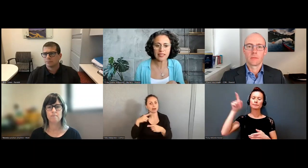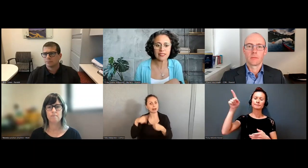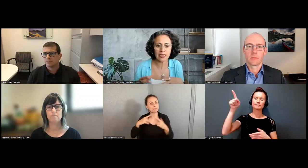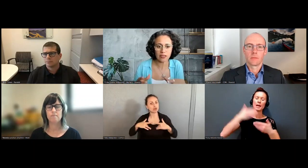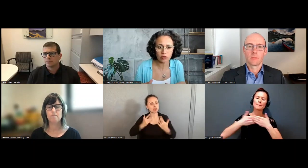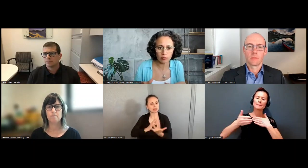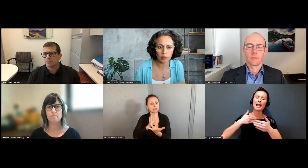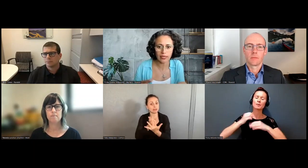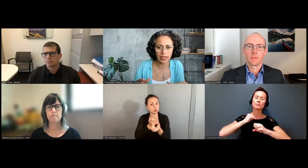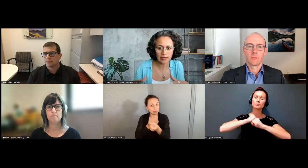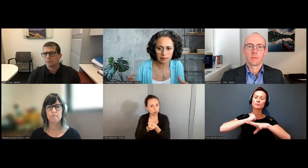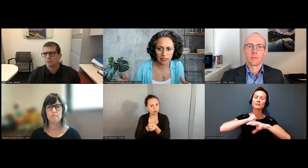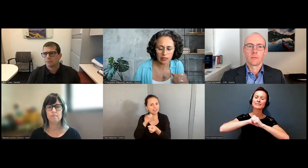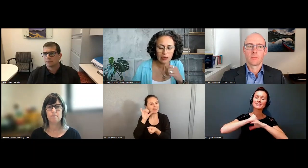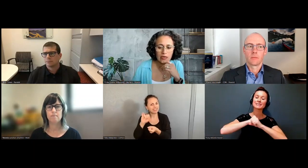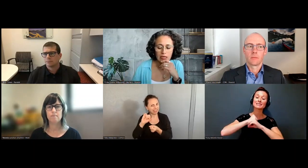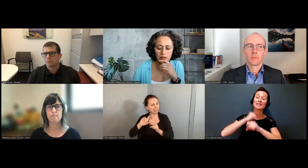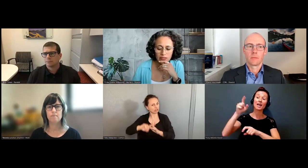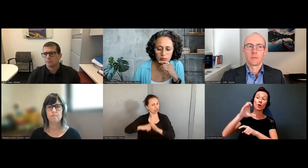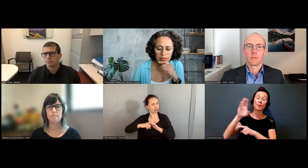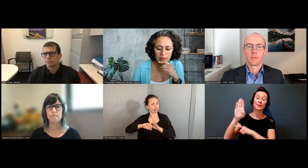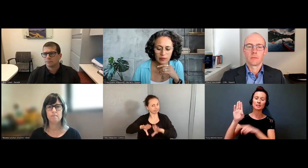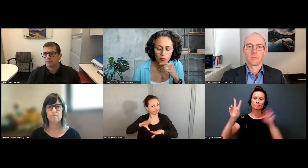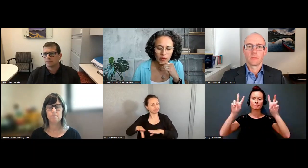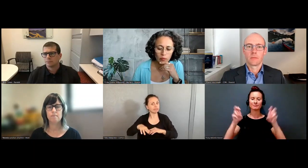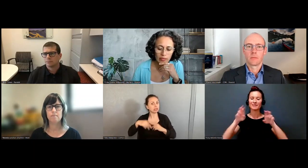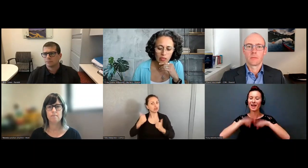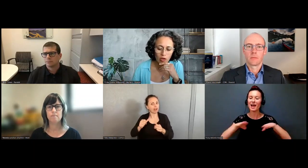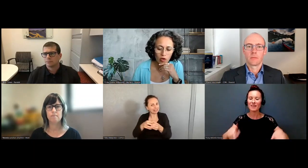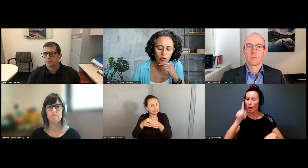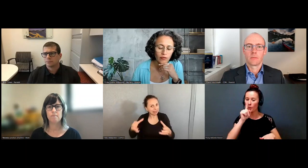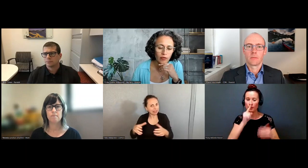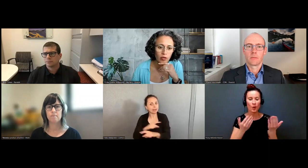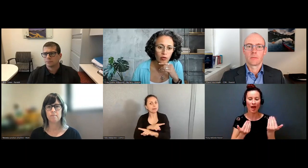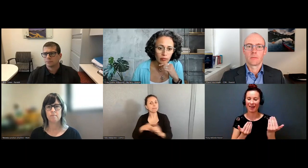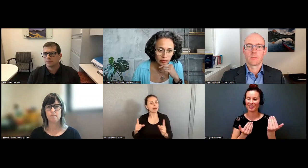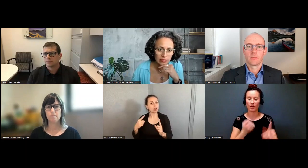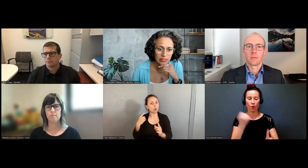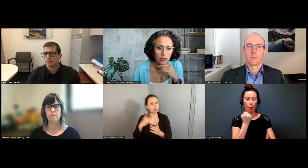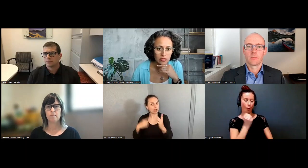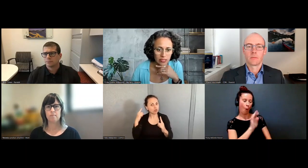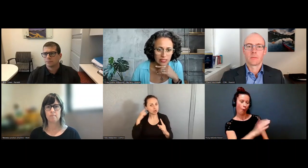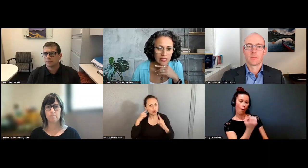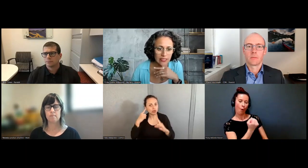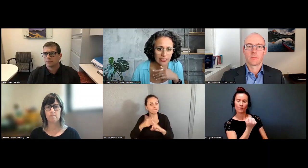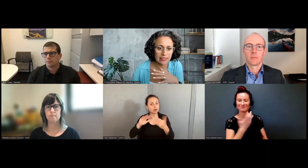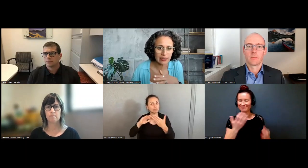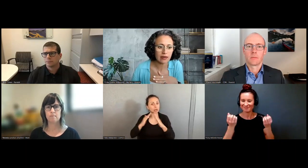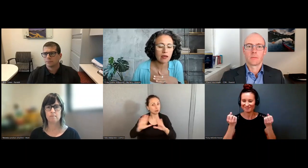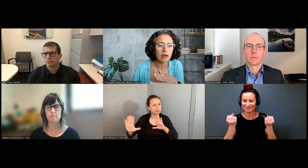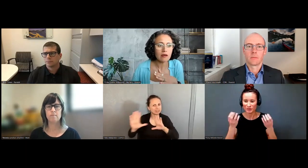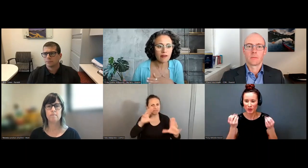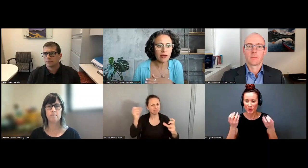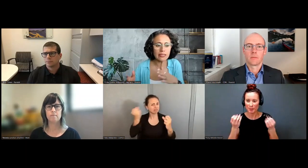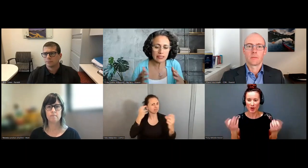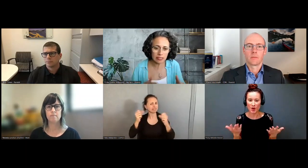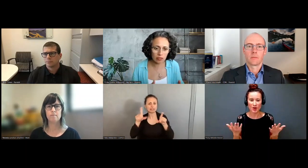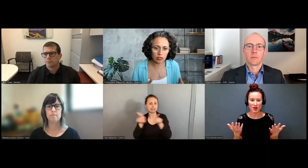supports, and that is the entry point and has been kind of expanding. But what we heard from community consistently is